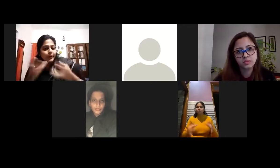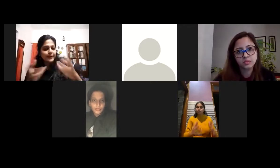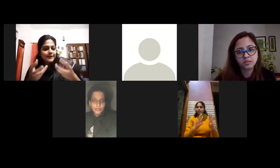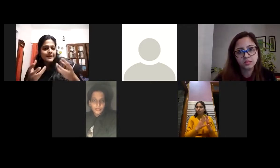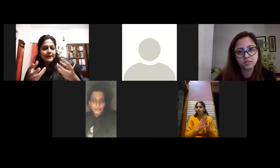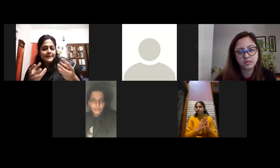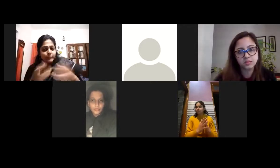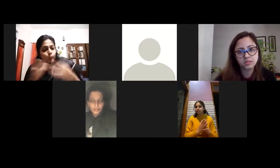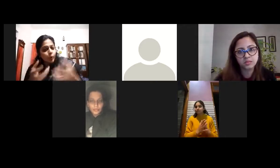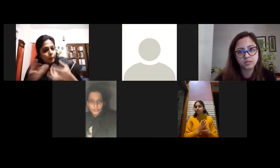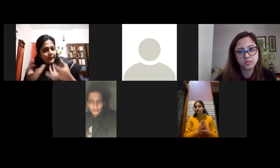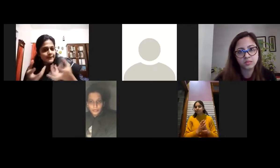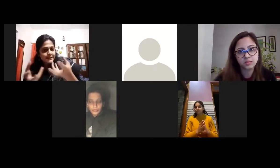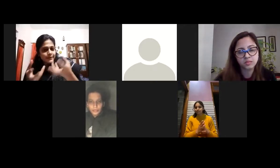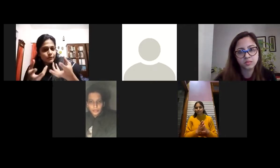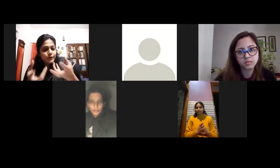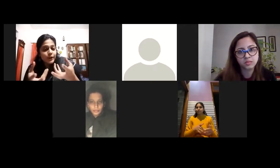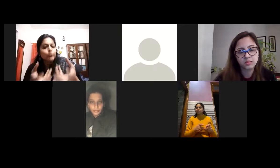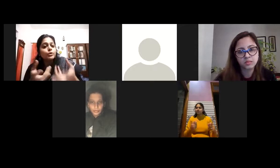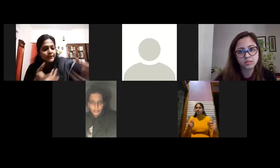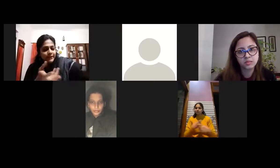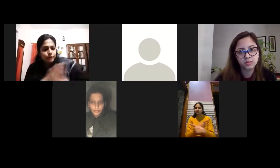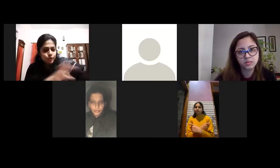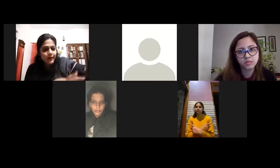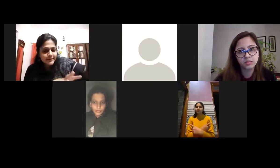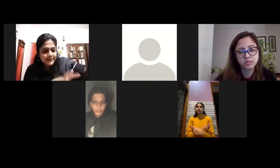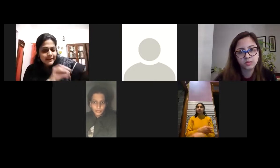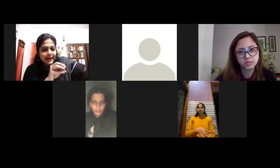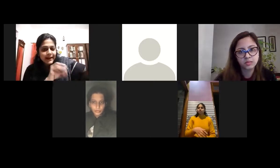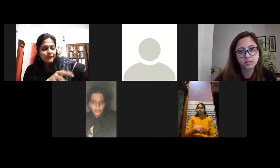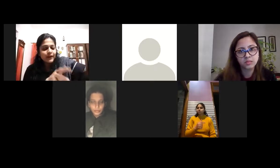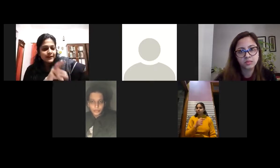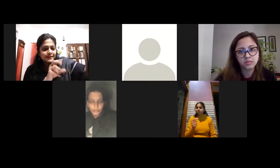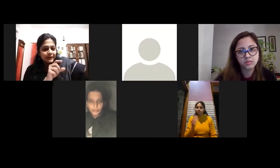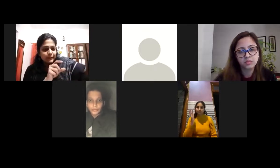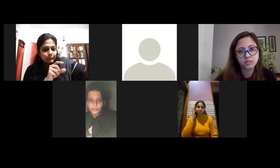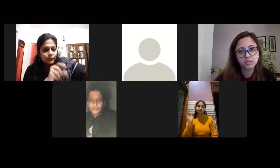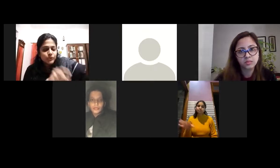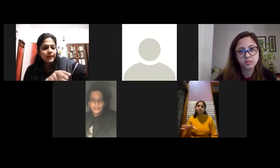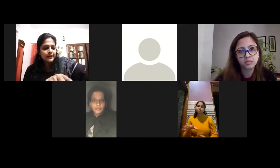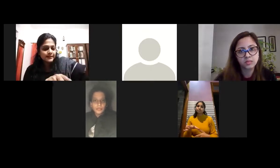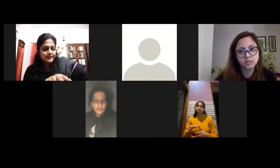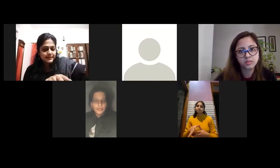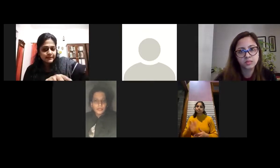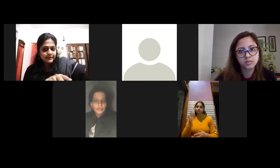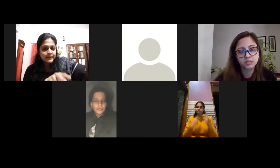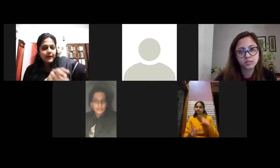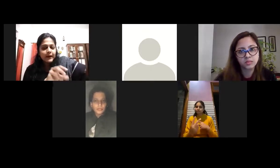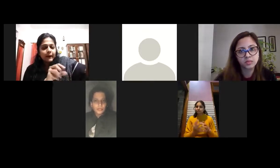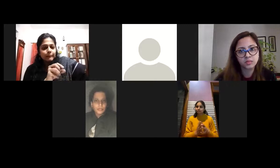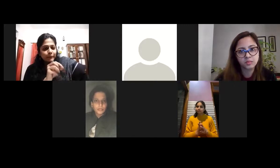to look at, let's say, the more complicated terrain of negotiating with visuality as far as Jane Eyre is